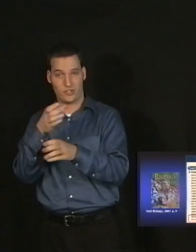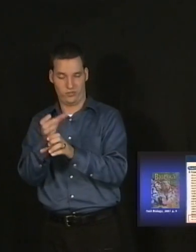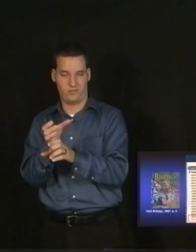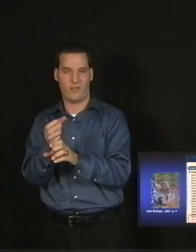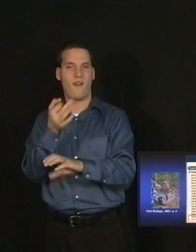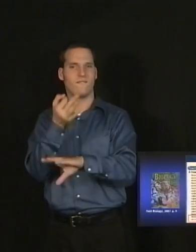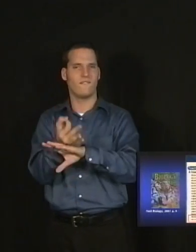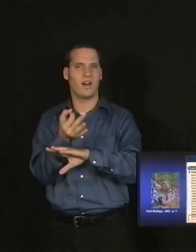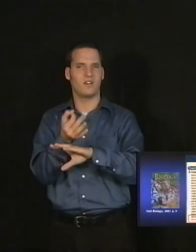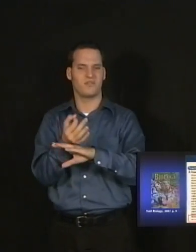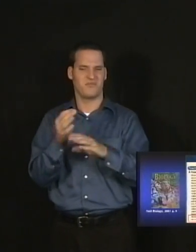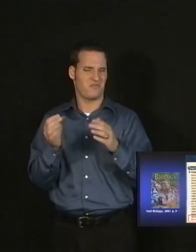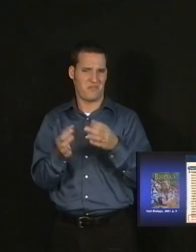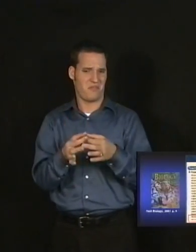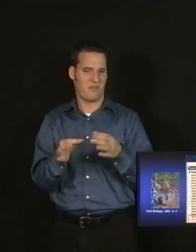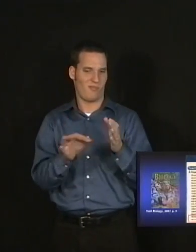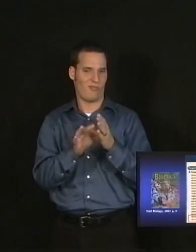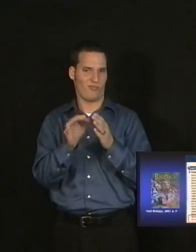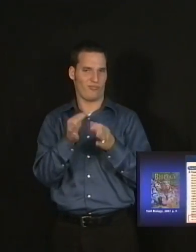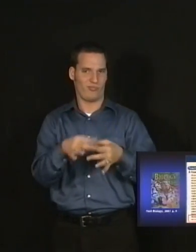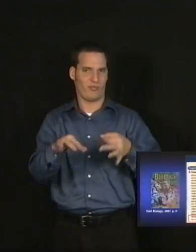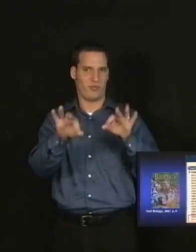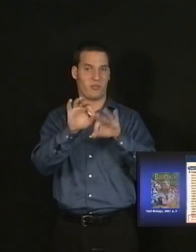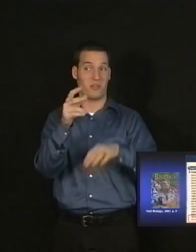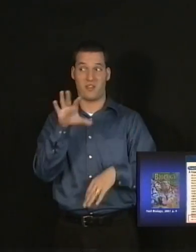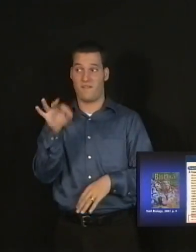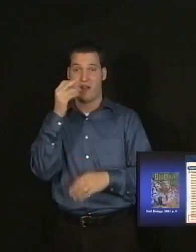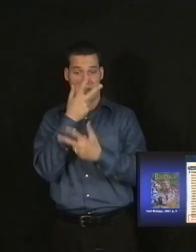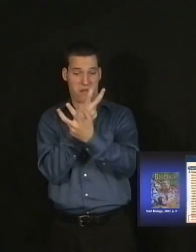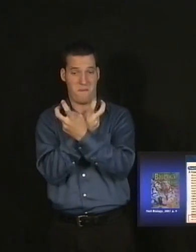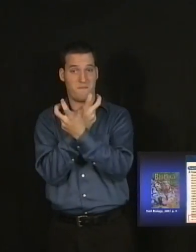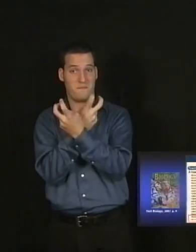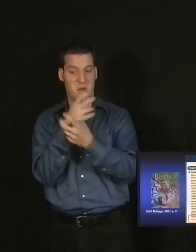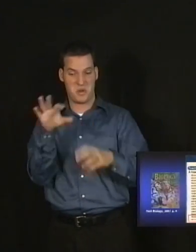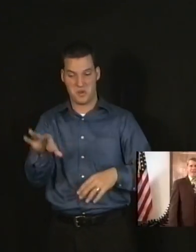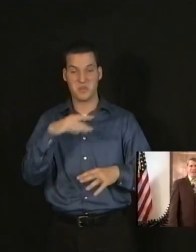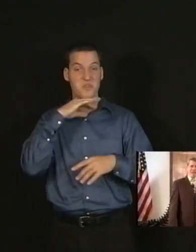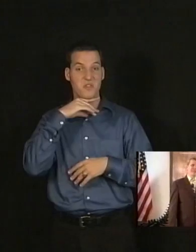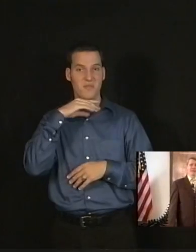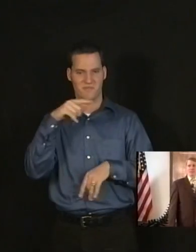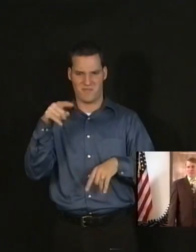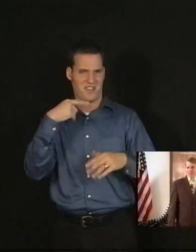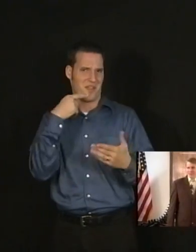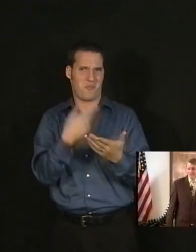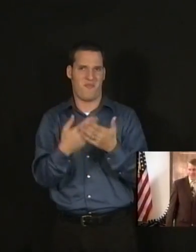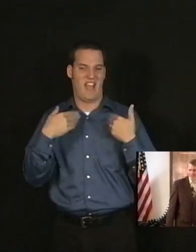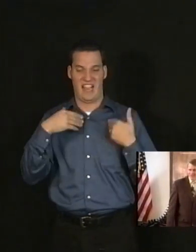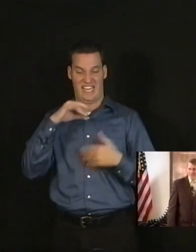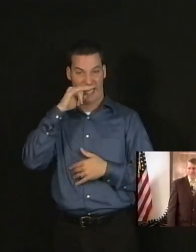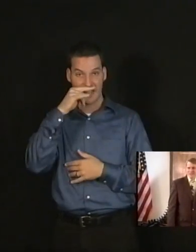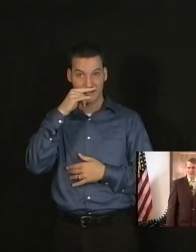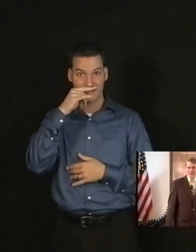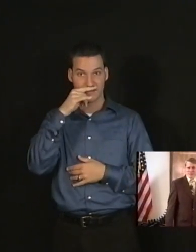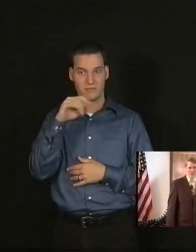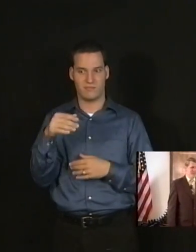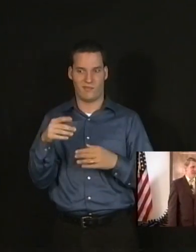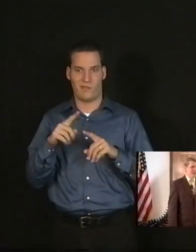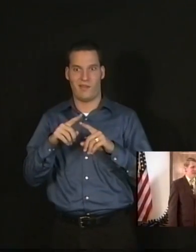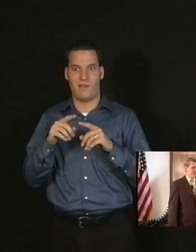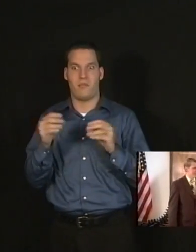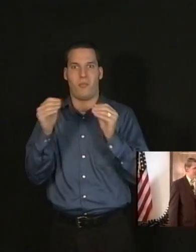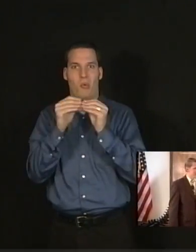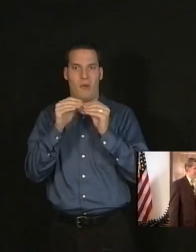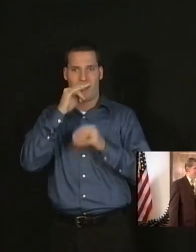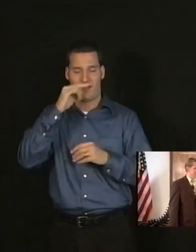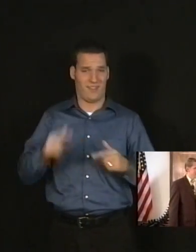any evidence for evolution. Fossils don't count at all. You find a bone in the dirt, you can't prove that bone had any kids, let alone kids